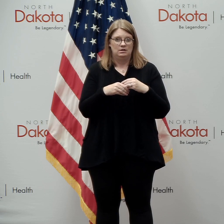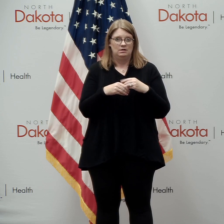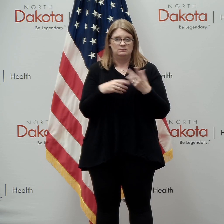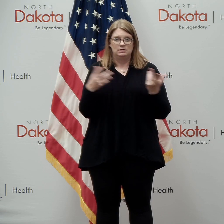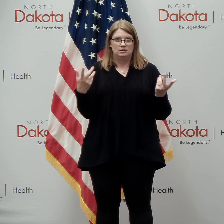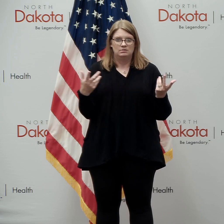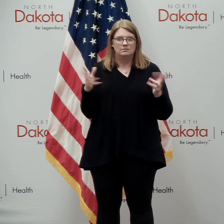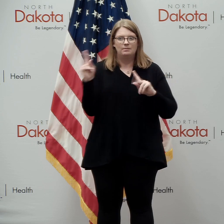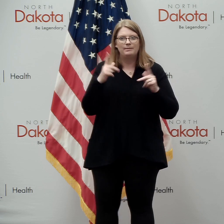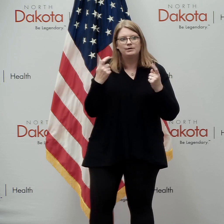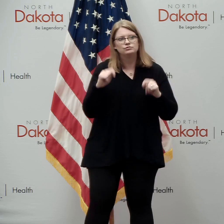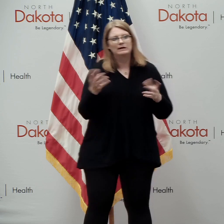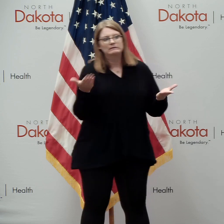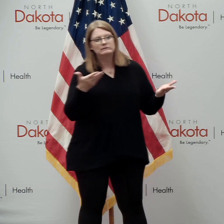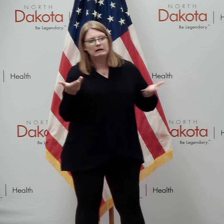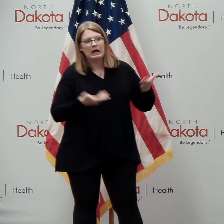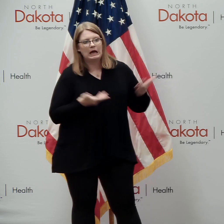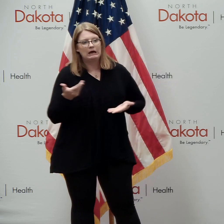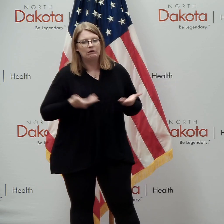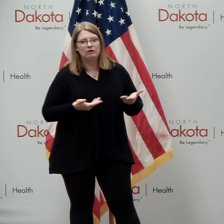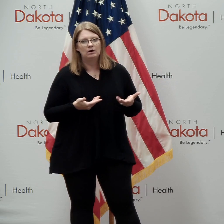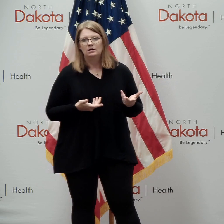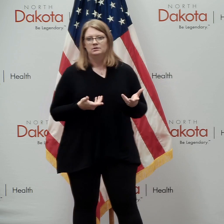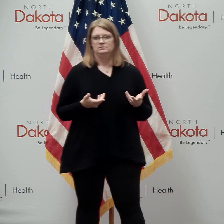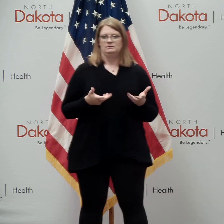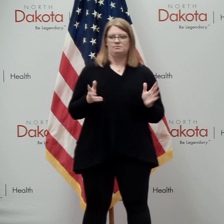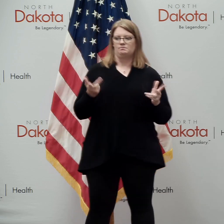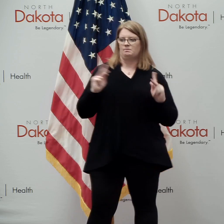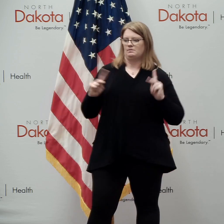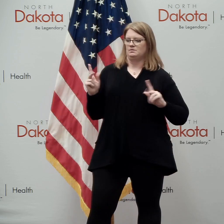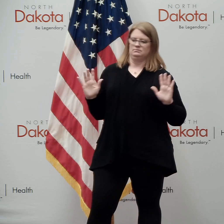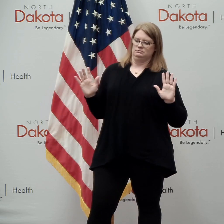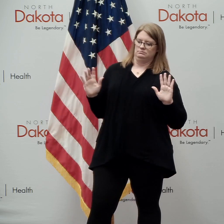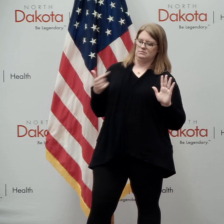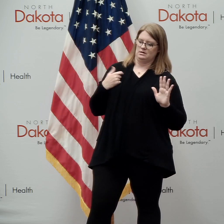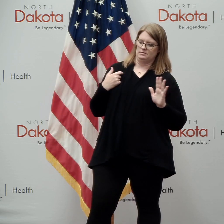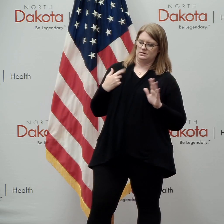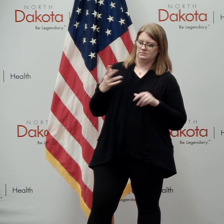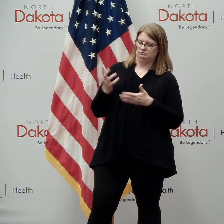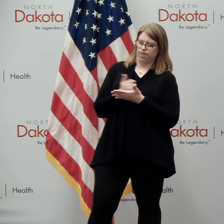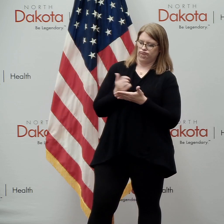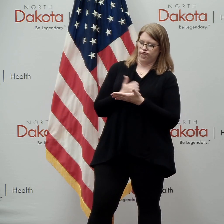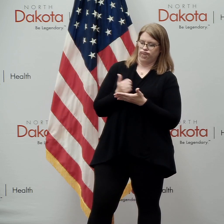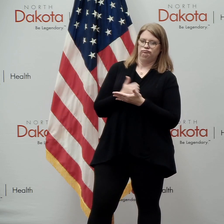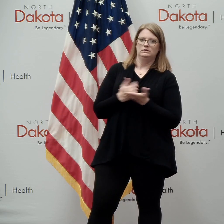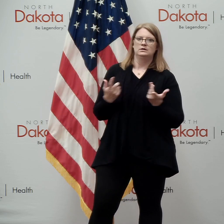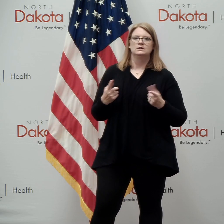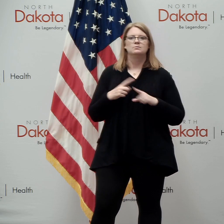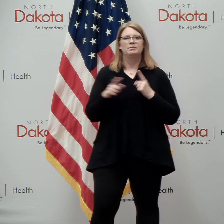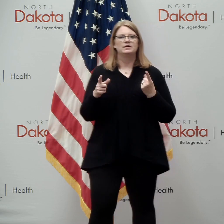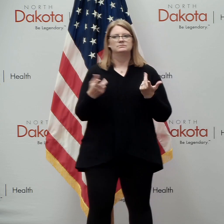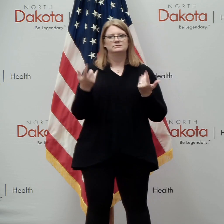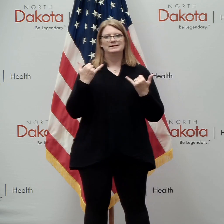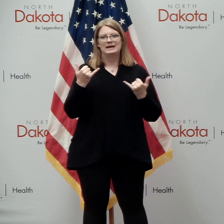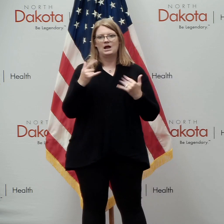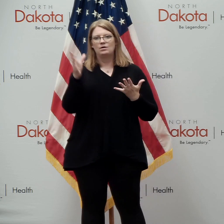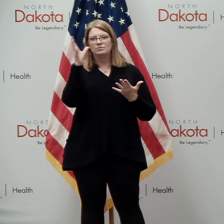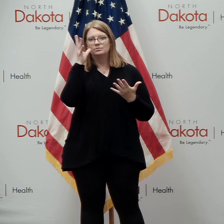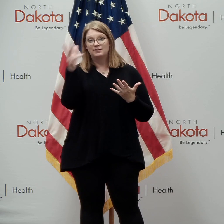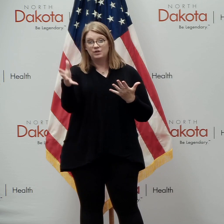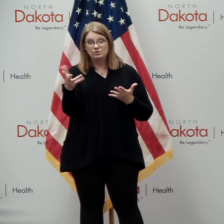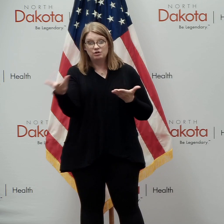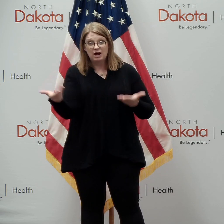difficulty. This program should not get in the way of any future hiring, whether that's today, tomorrow, or the next day, because these